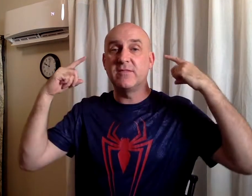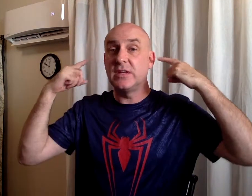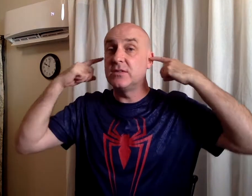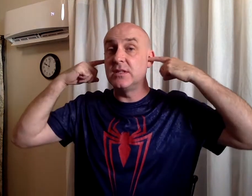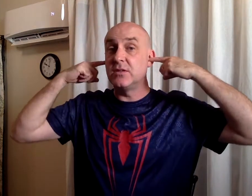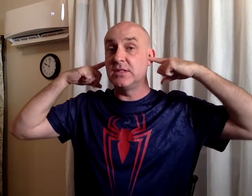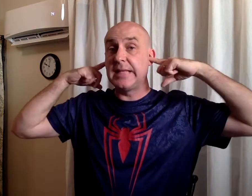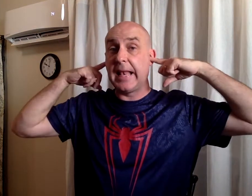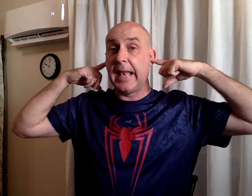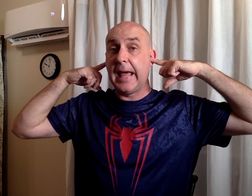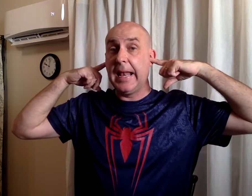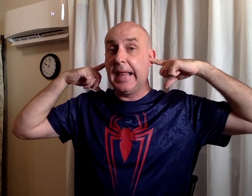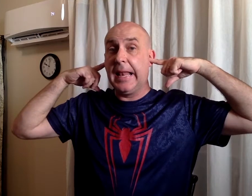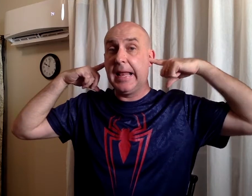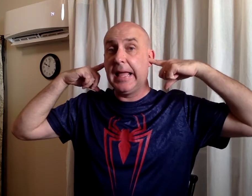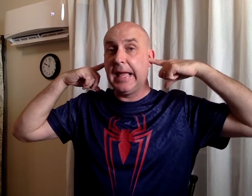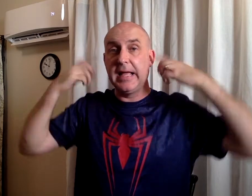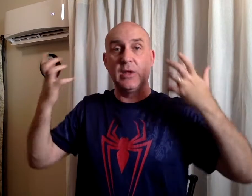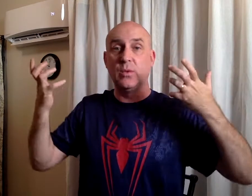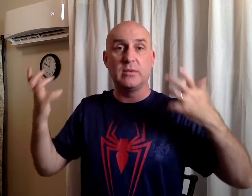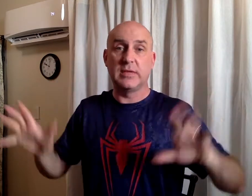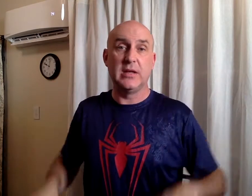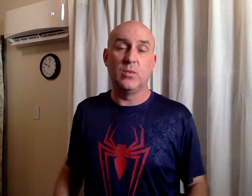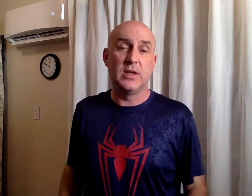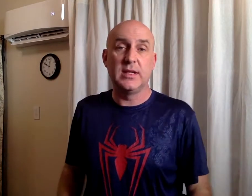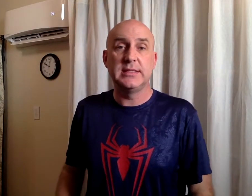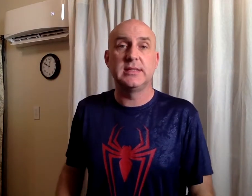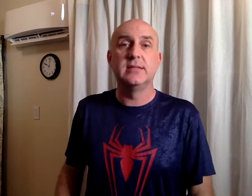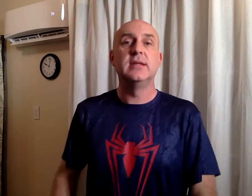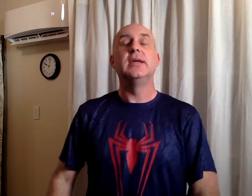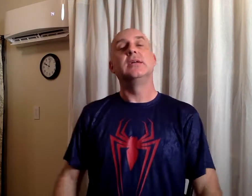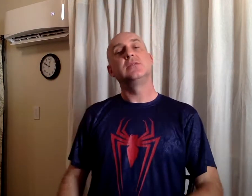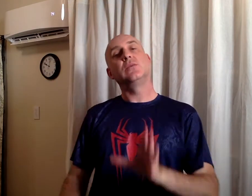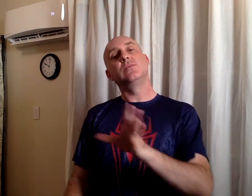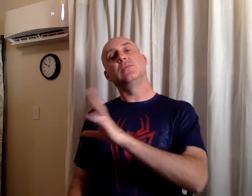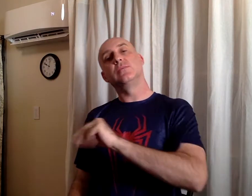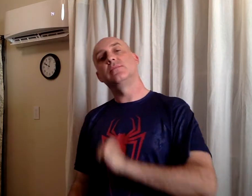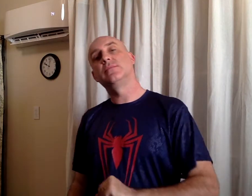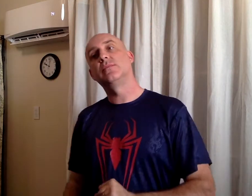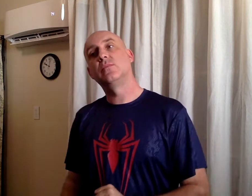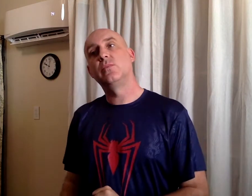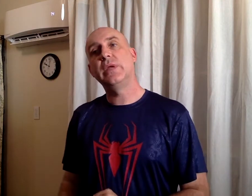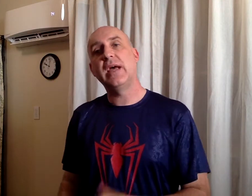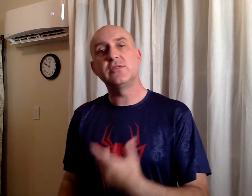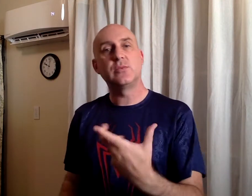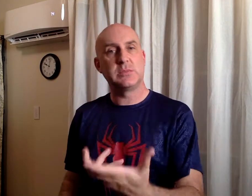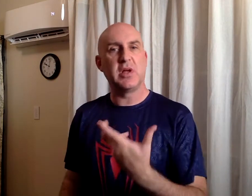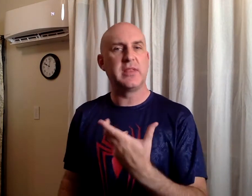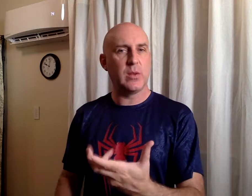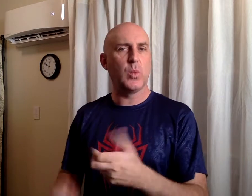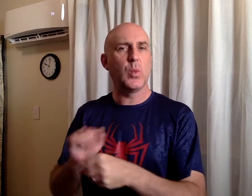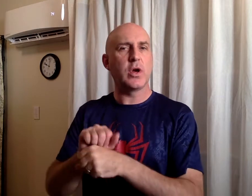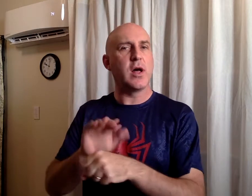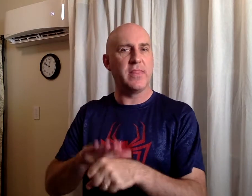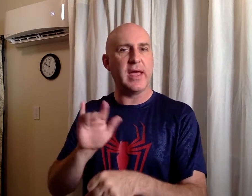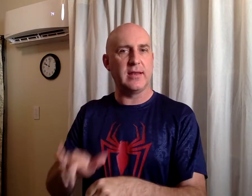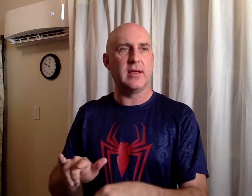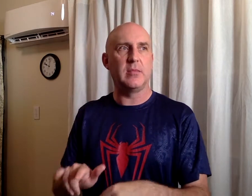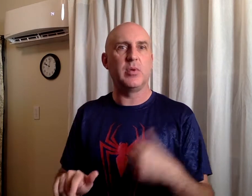fingers in the ears and saying, la, la, la, la, I don't want to listen. So we have to respond to that. We'll work on that. Both